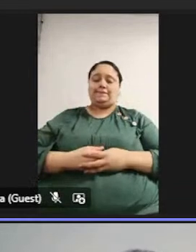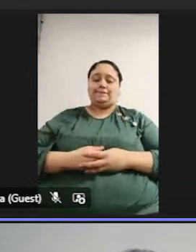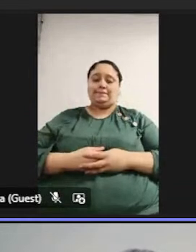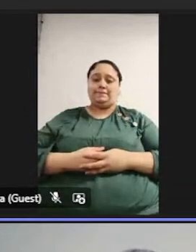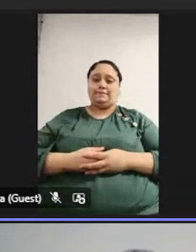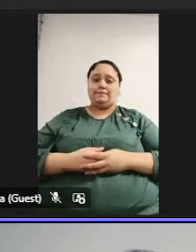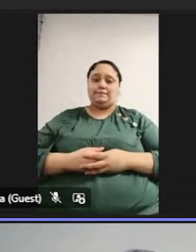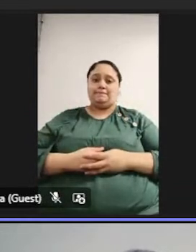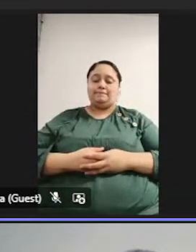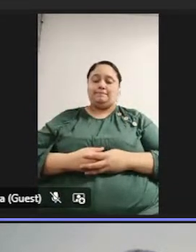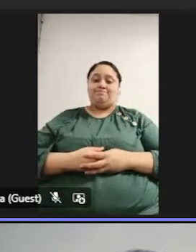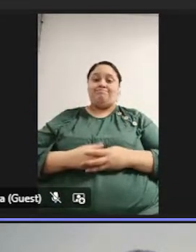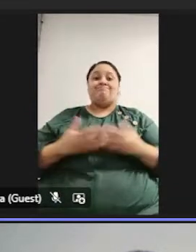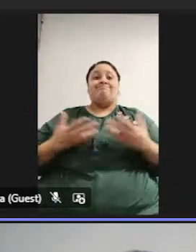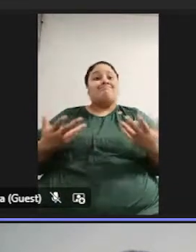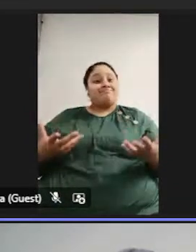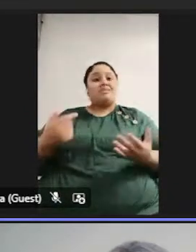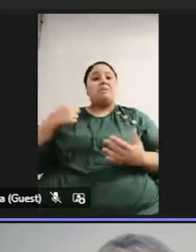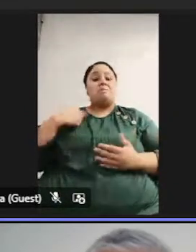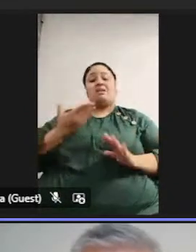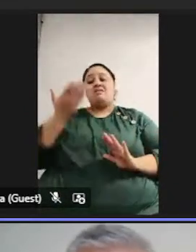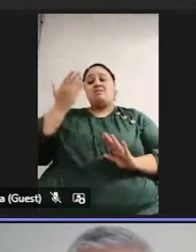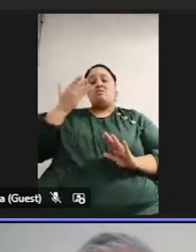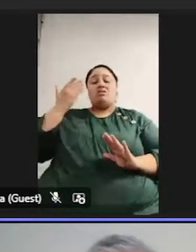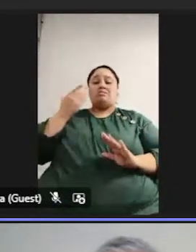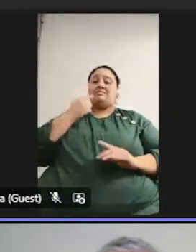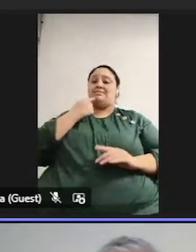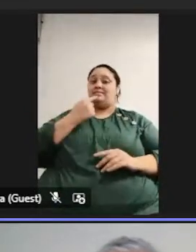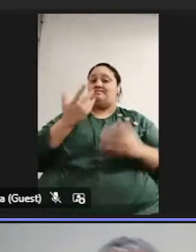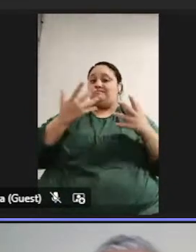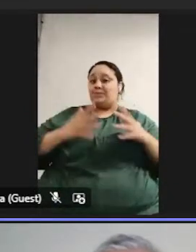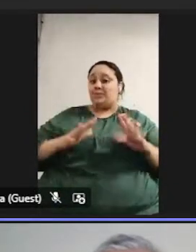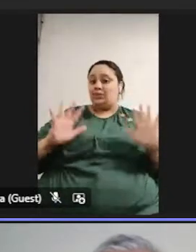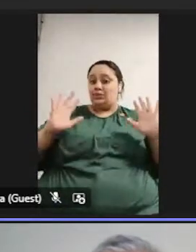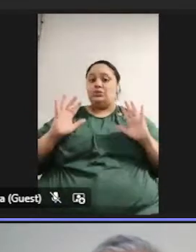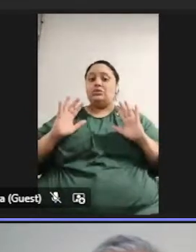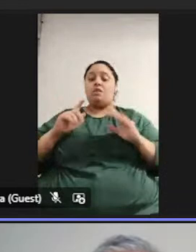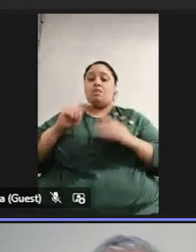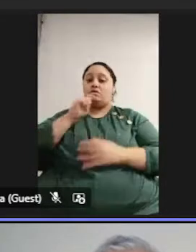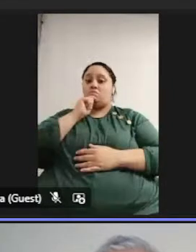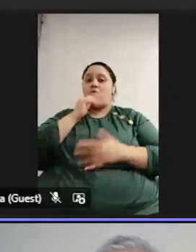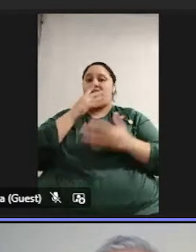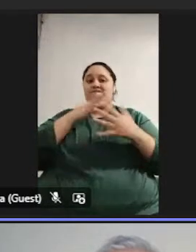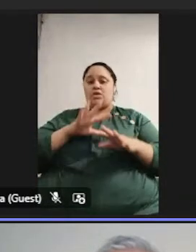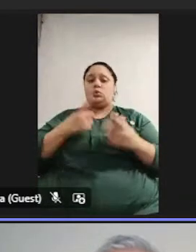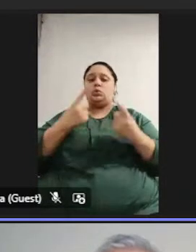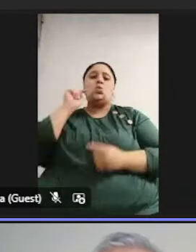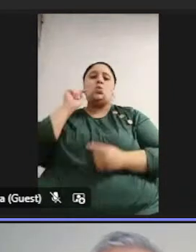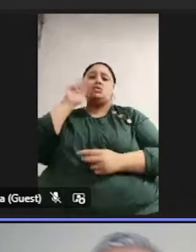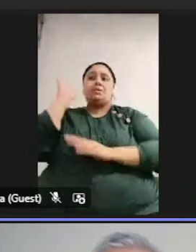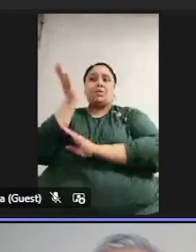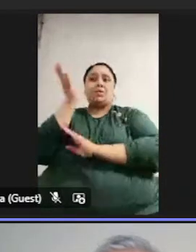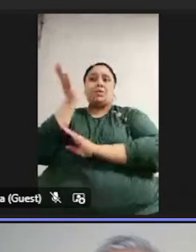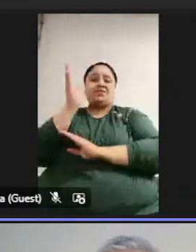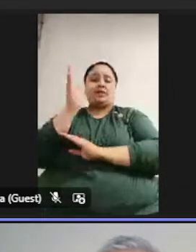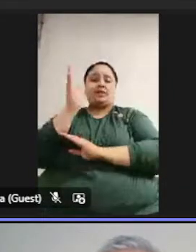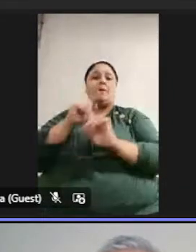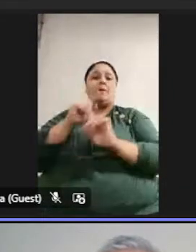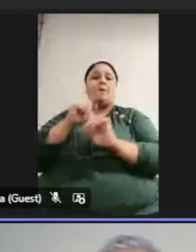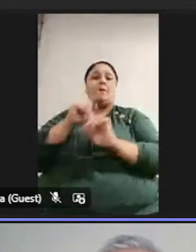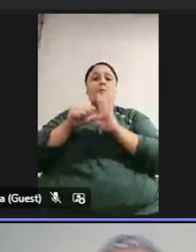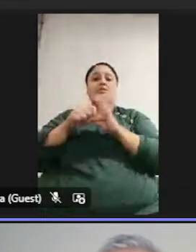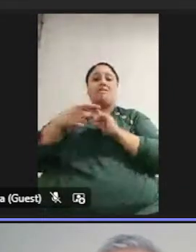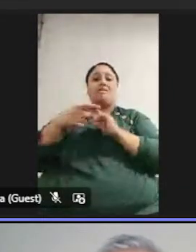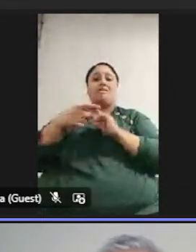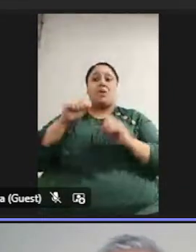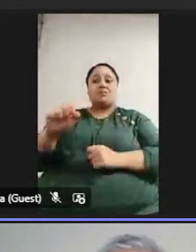Now, I touched earlier on the fact that they had this morning done the quarterly briefing, and I think what's important to note from the quarterly briefing